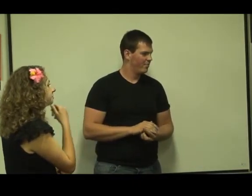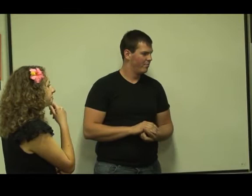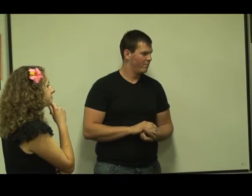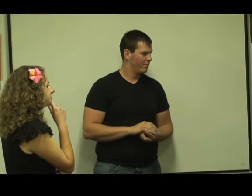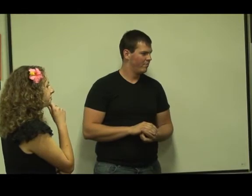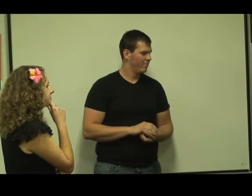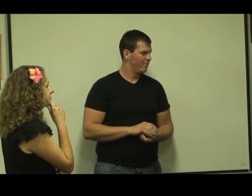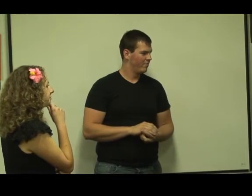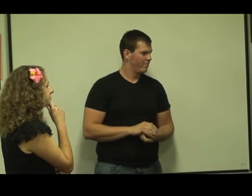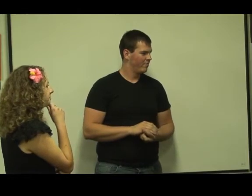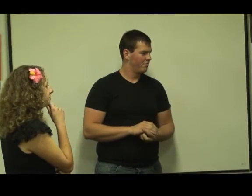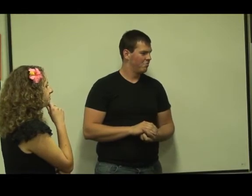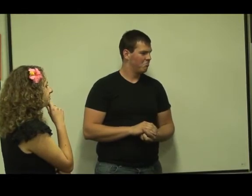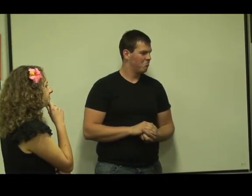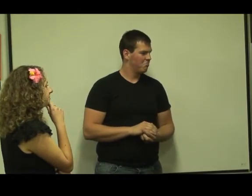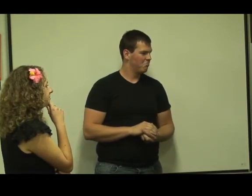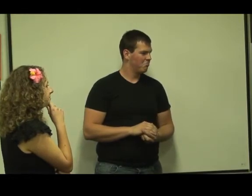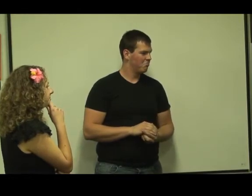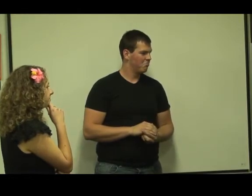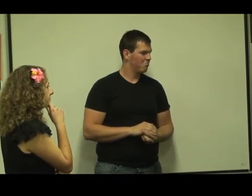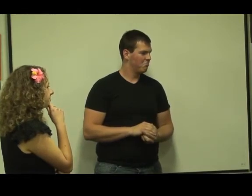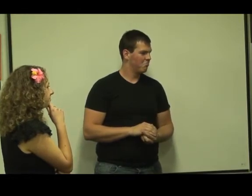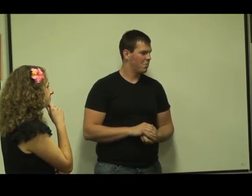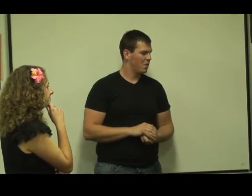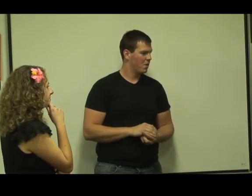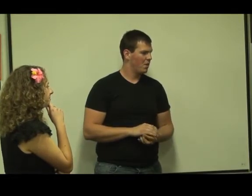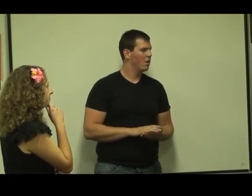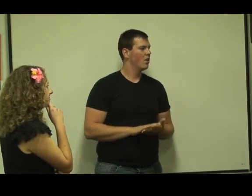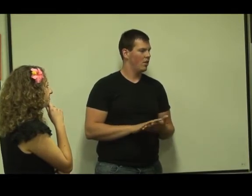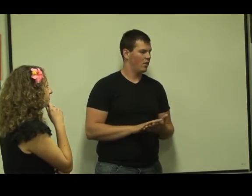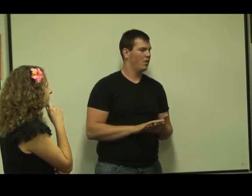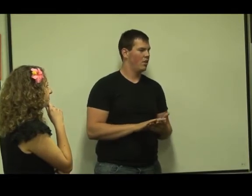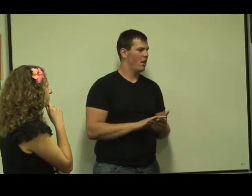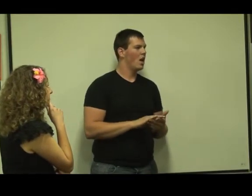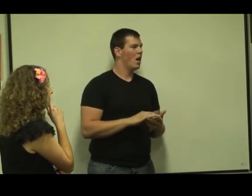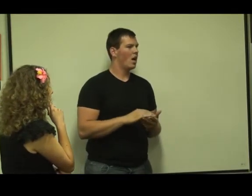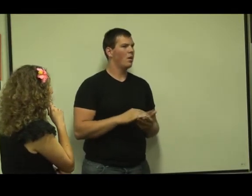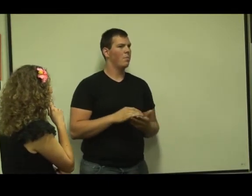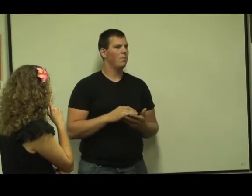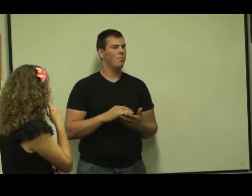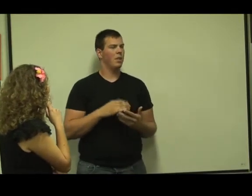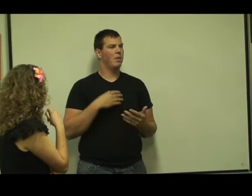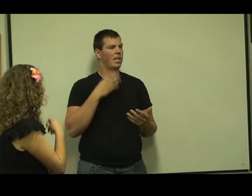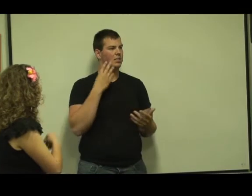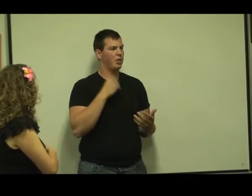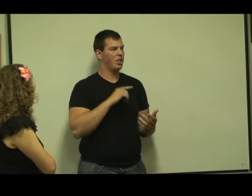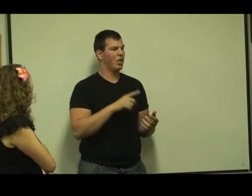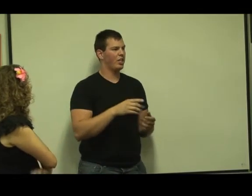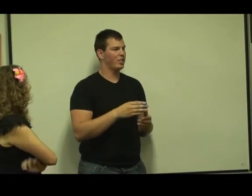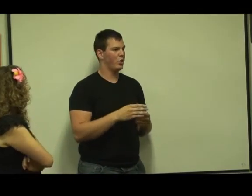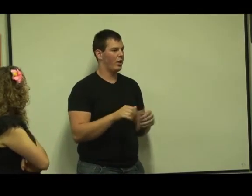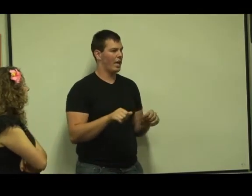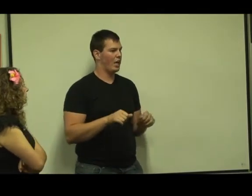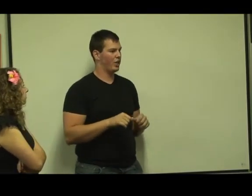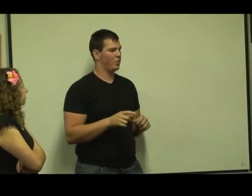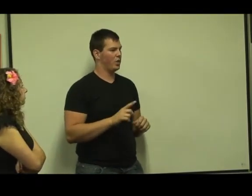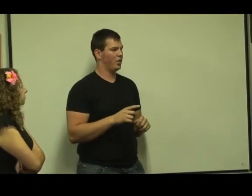Is it easier for you to communicate with the French person than the English speaking person? Am I going